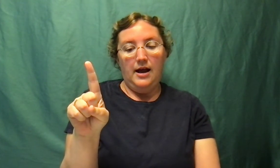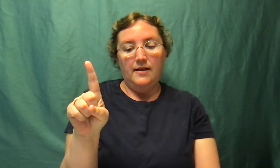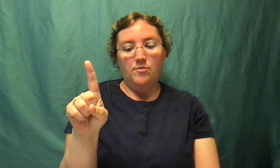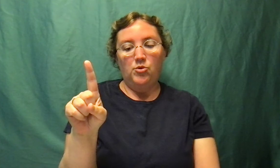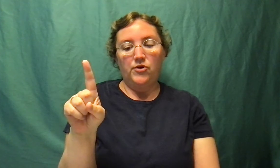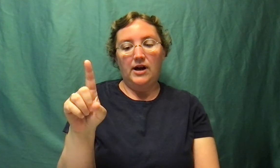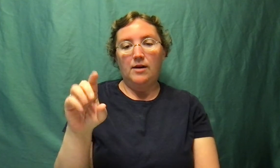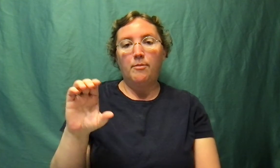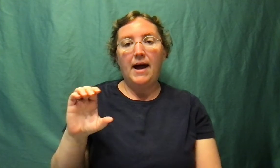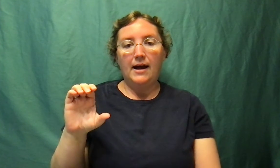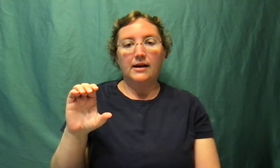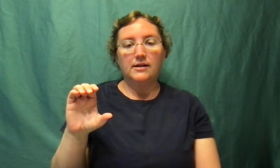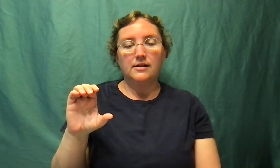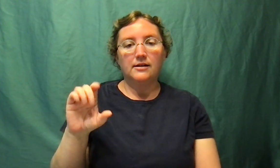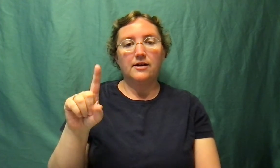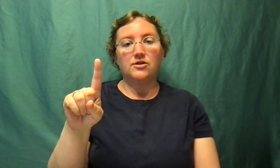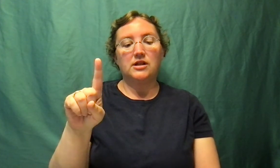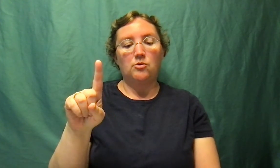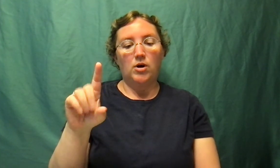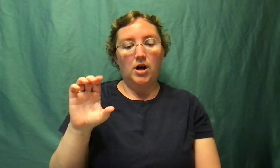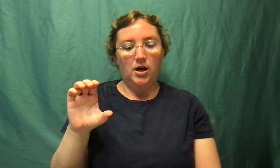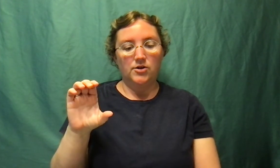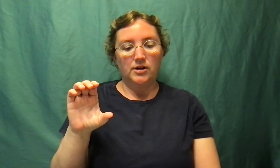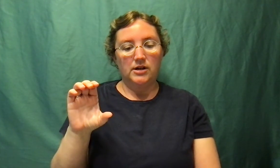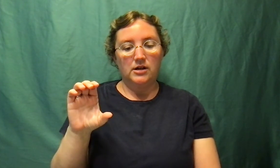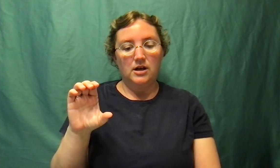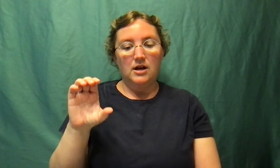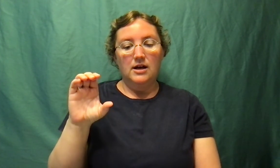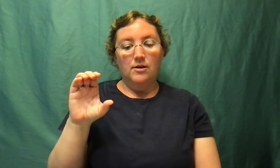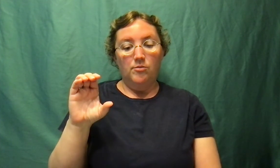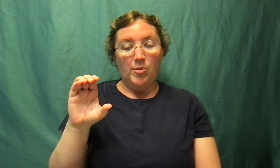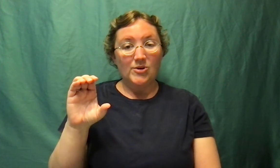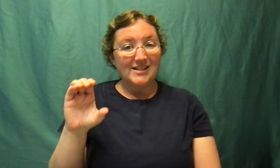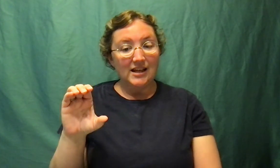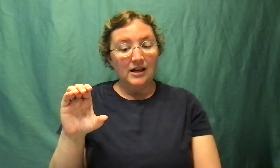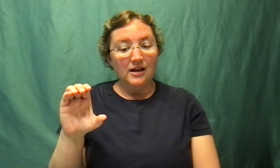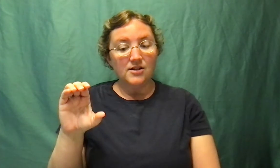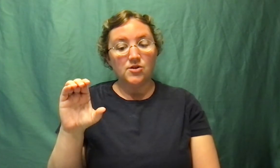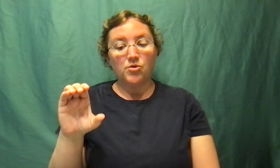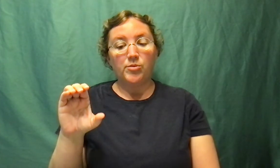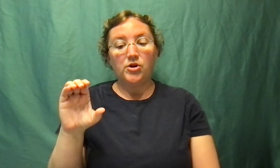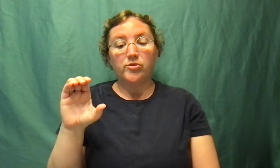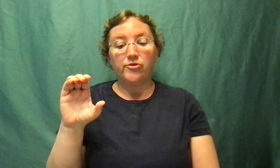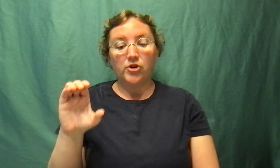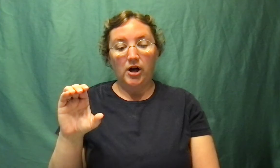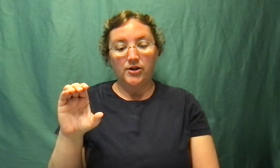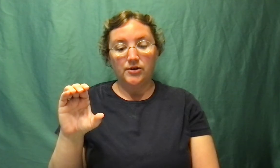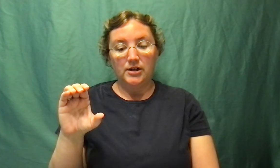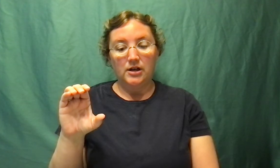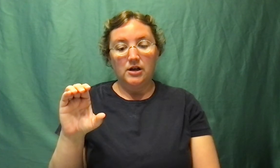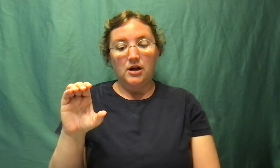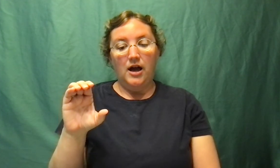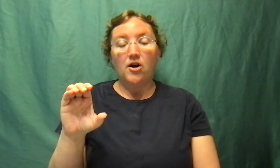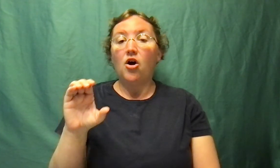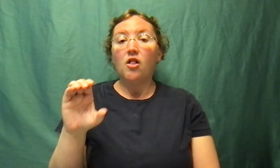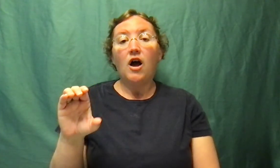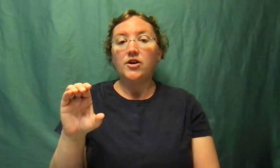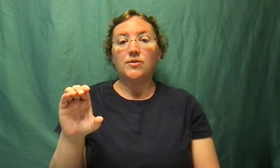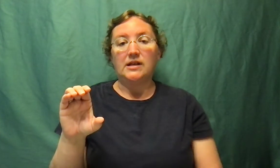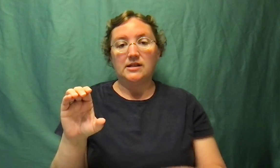then move your hand back into the letter C, 100. Remember, C is the Roman numeral for 100, and all 100 signs